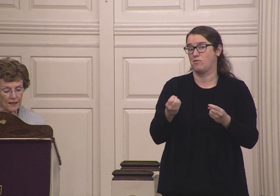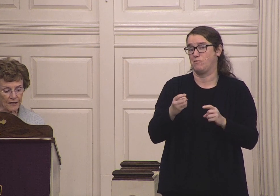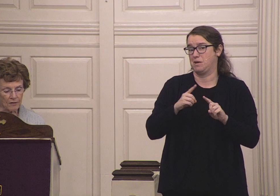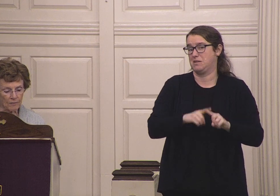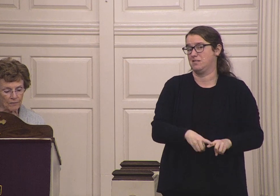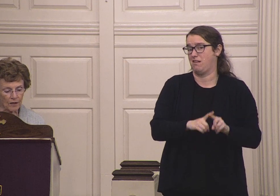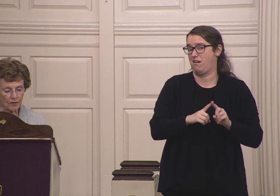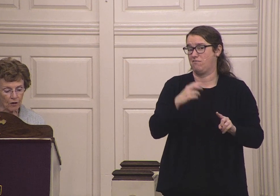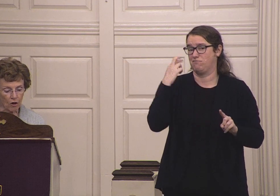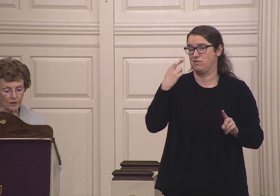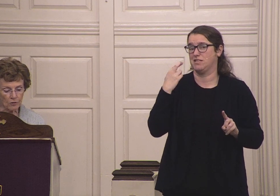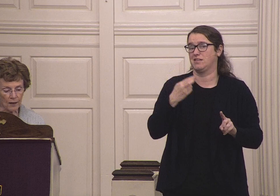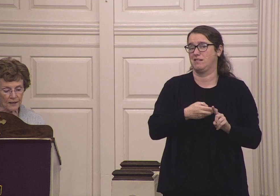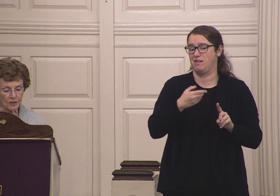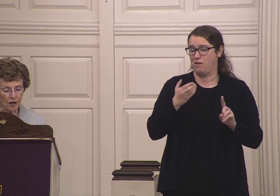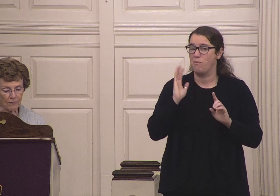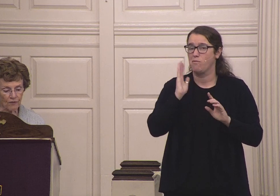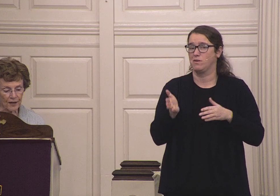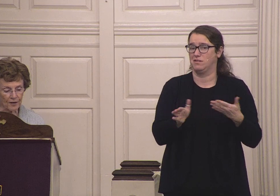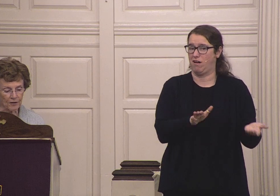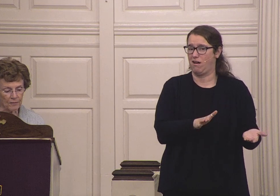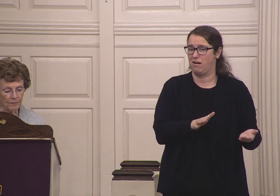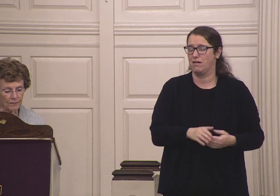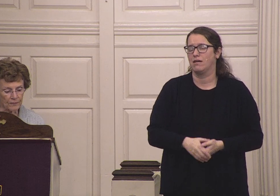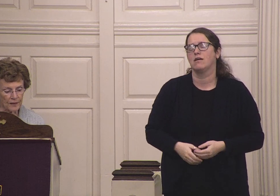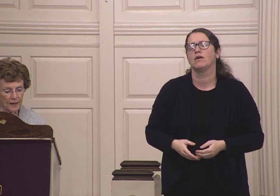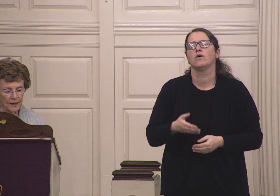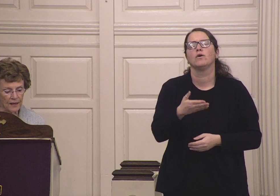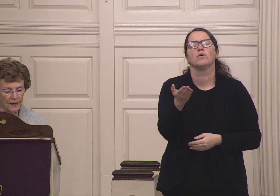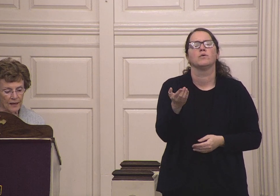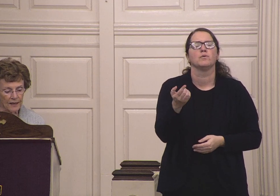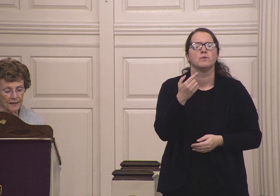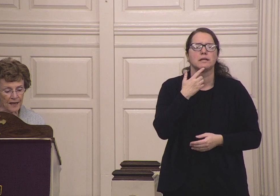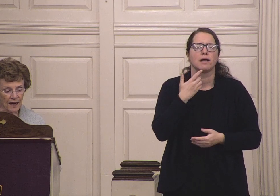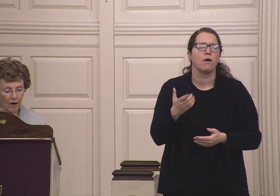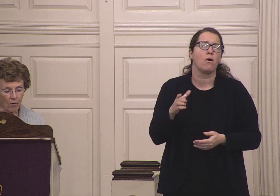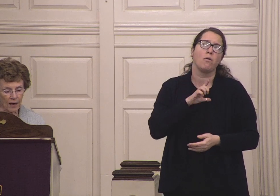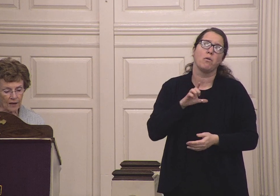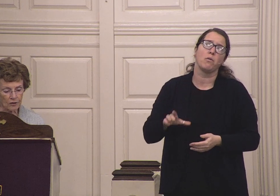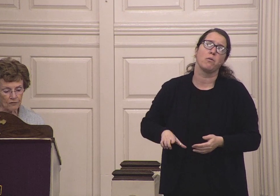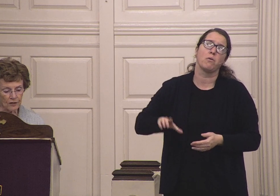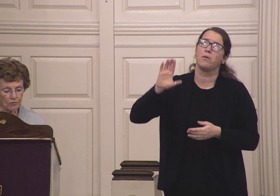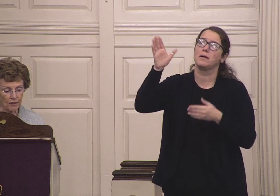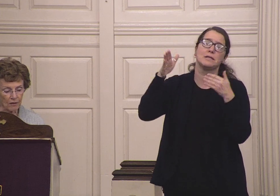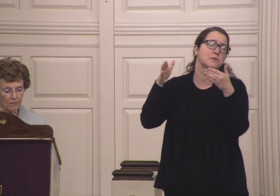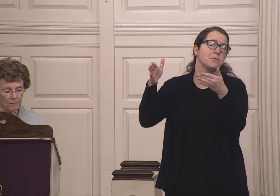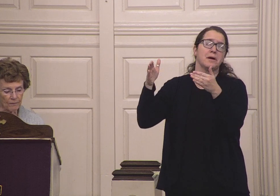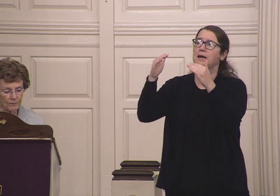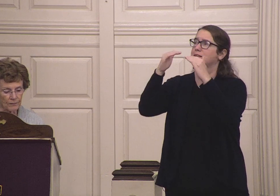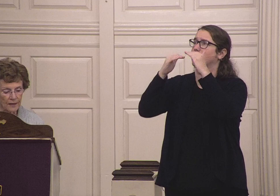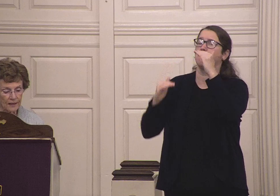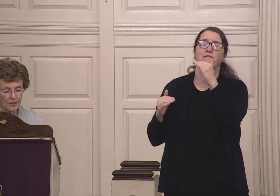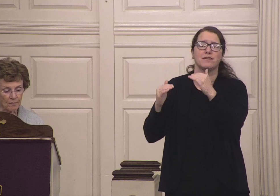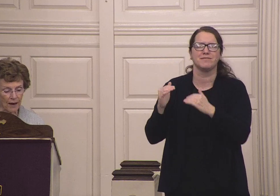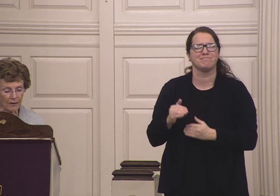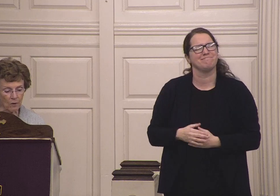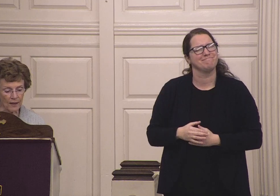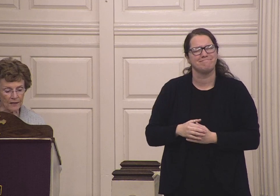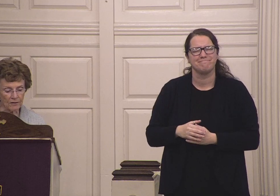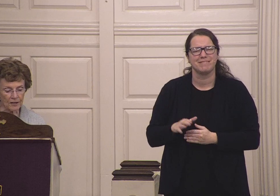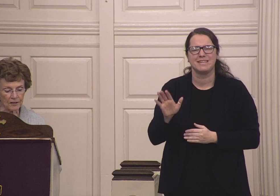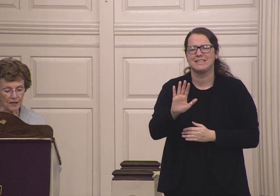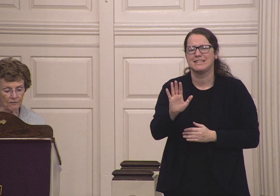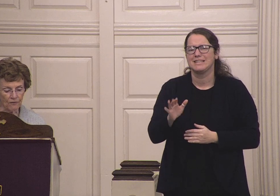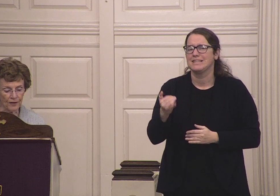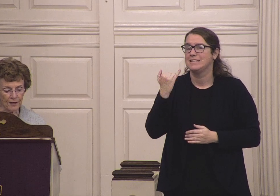You say, the Lord's way is not fair? Hear now, house of Israel. Is it my